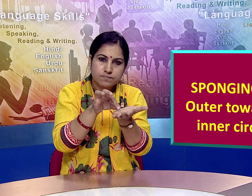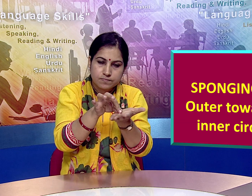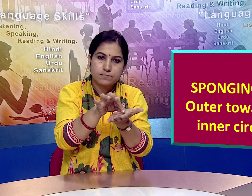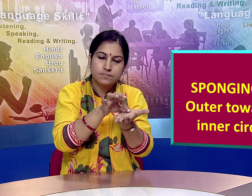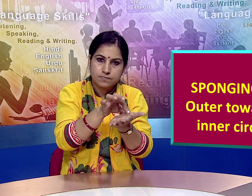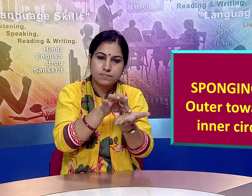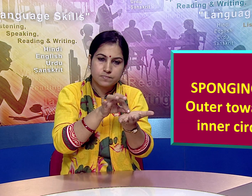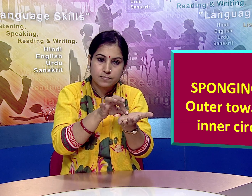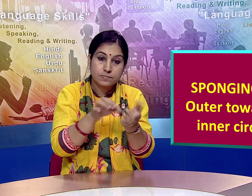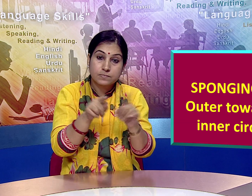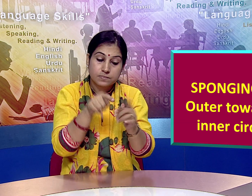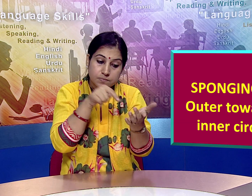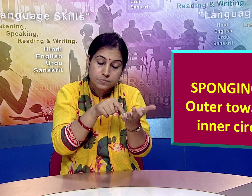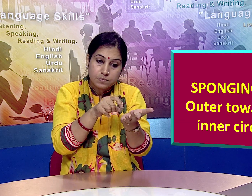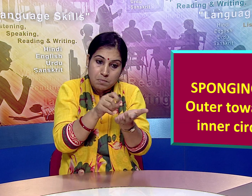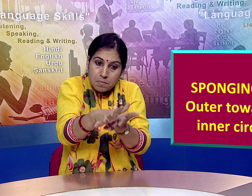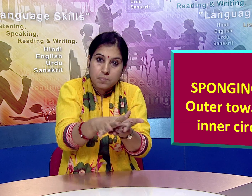and prevent the stain from spreading.